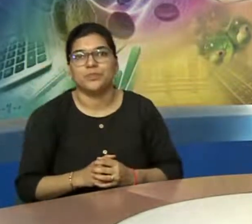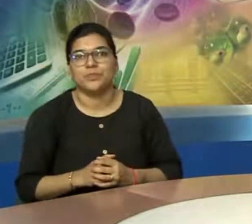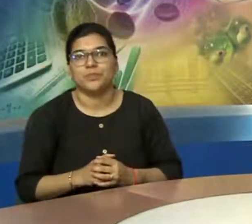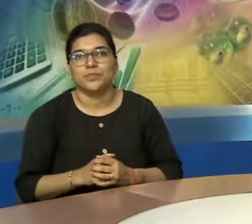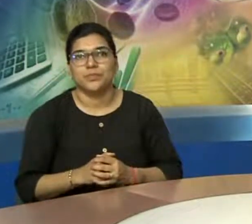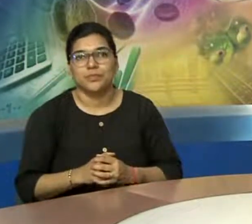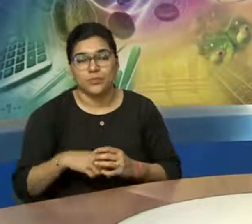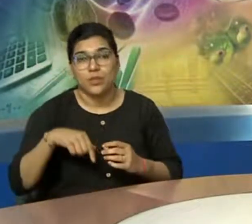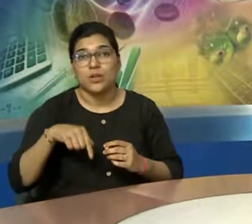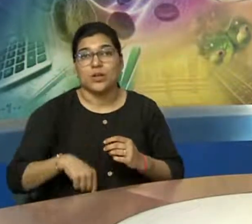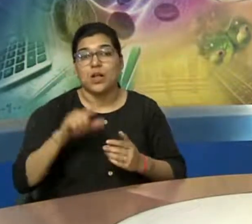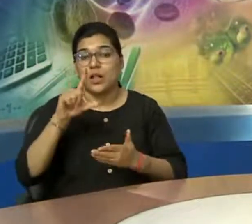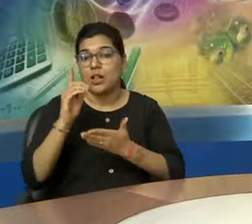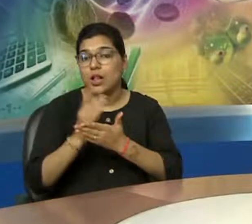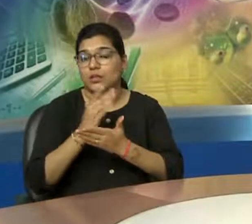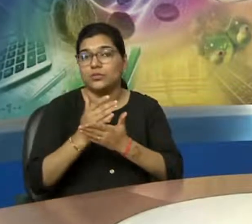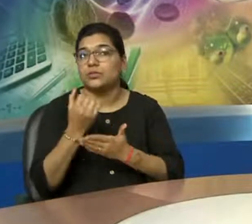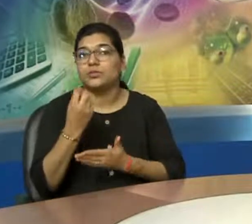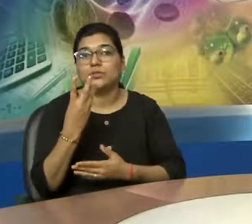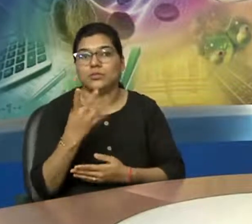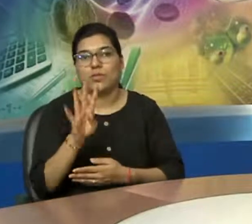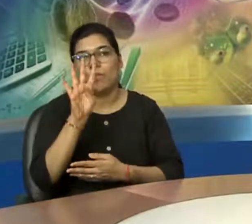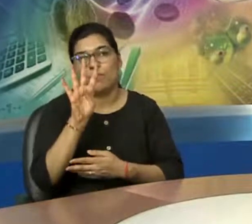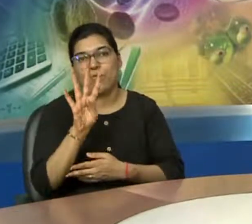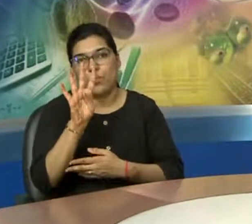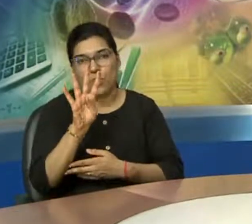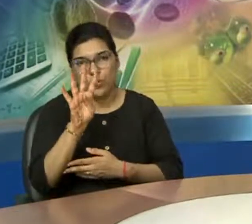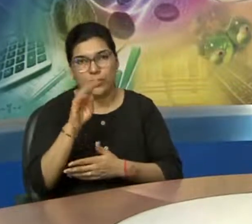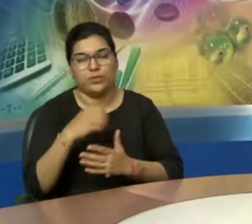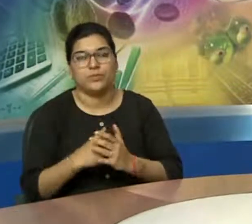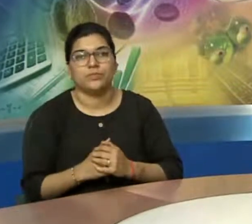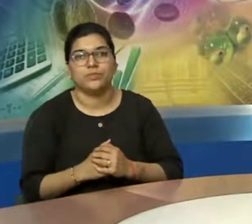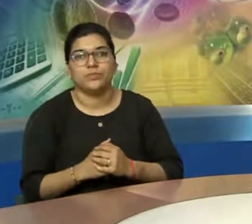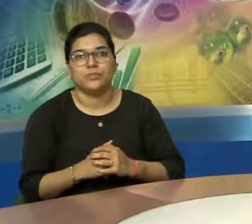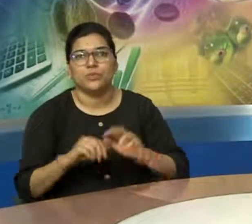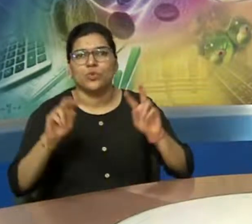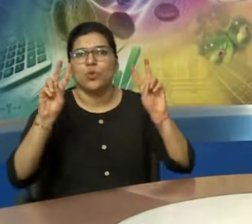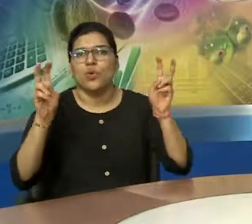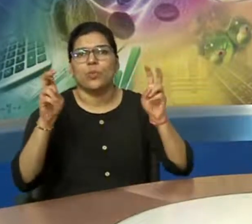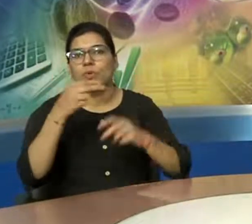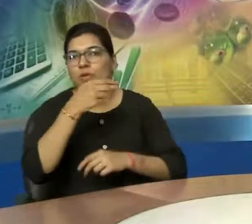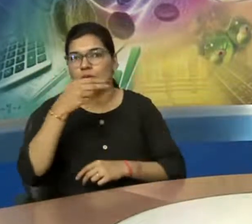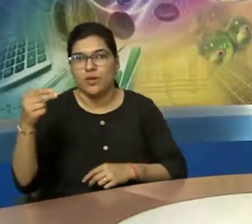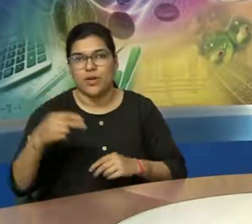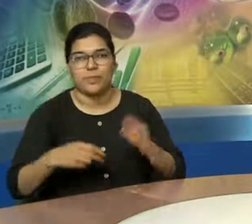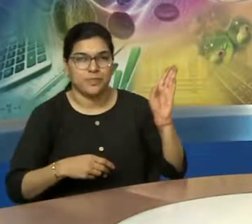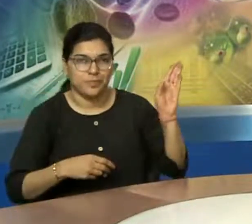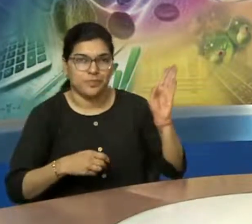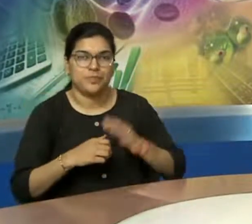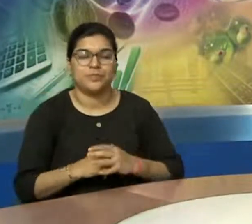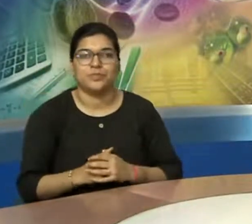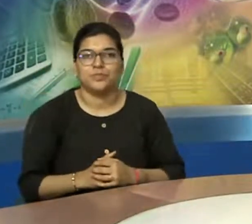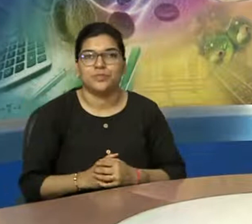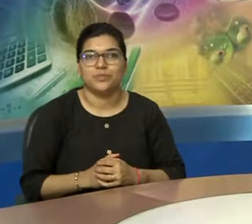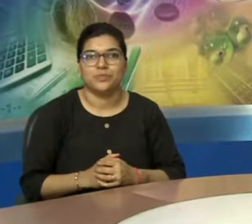is for senior secondary level. We are doing lesson number 4 and topic of the lesson